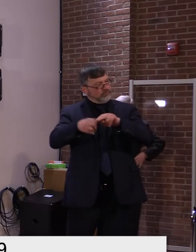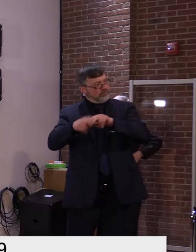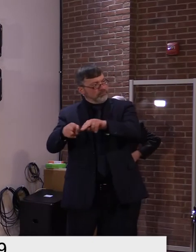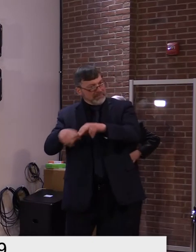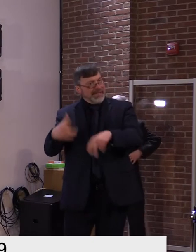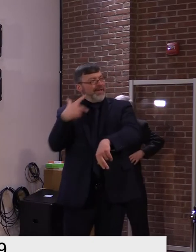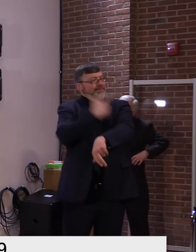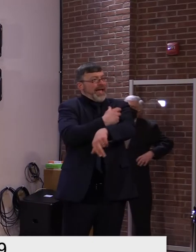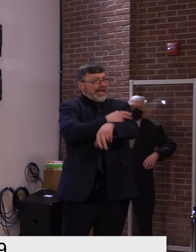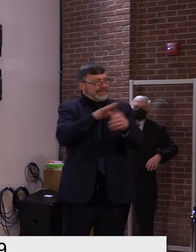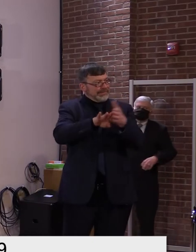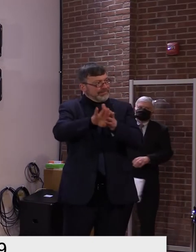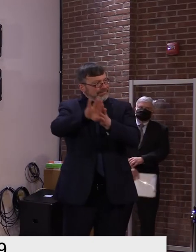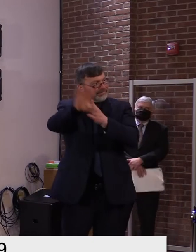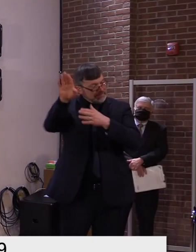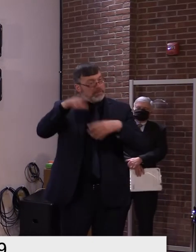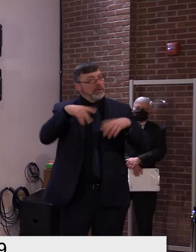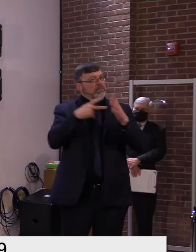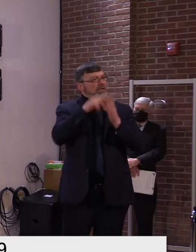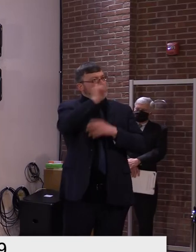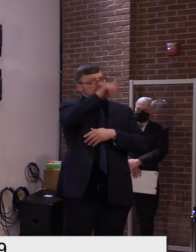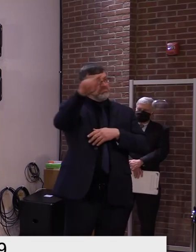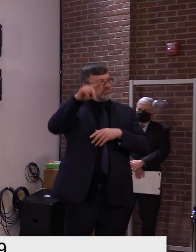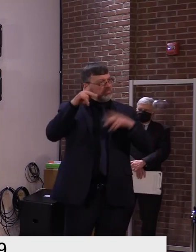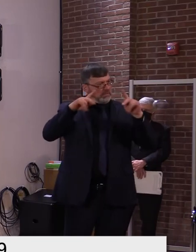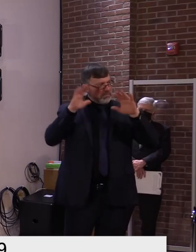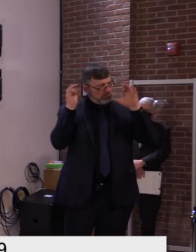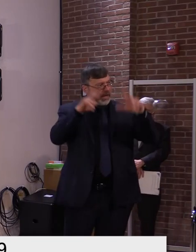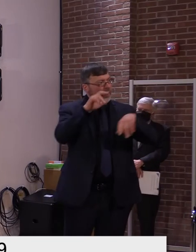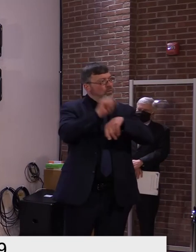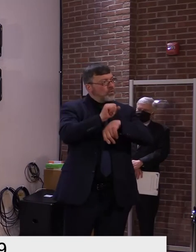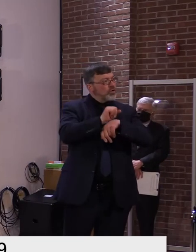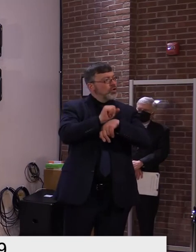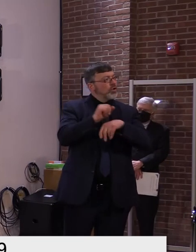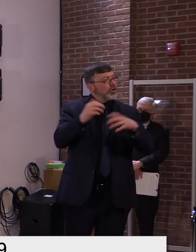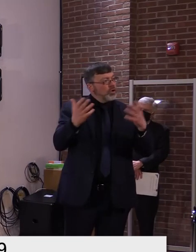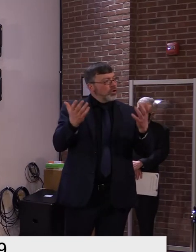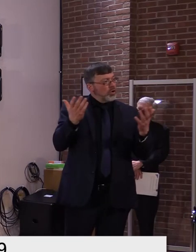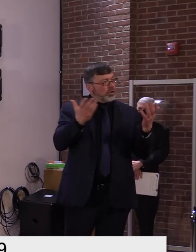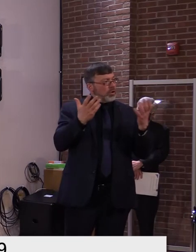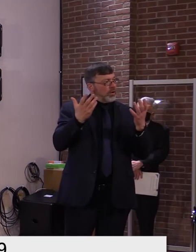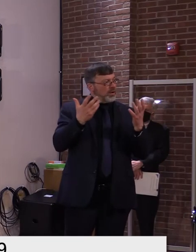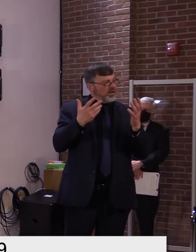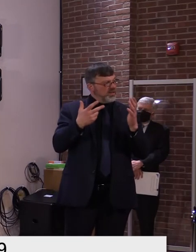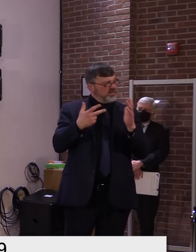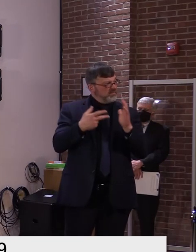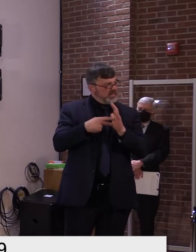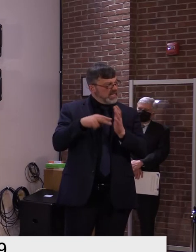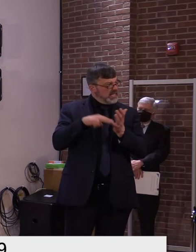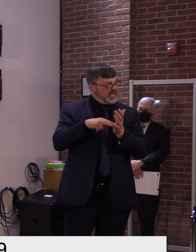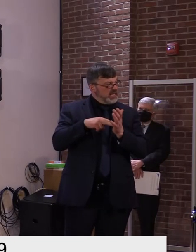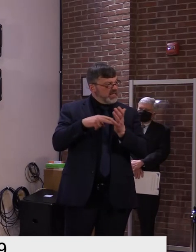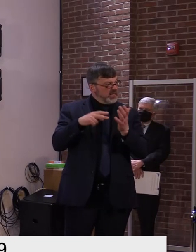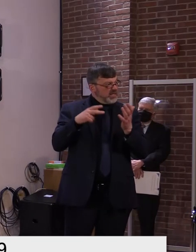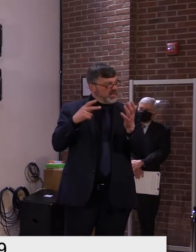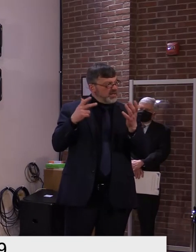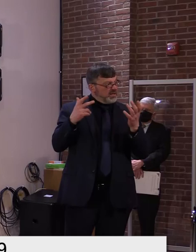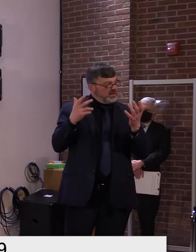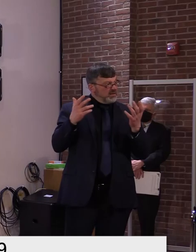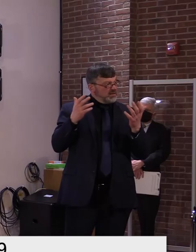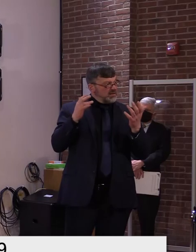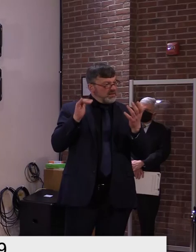few months, and if potentially, you know, we'll ever return to pre-pandemic unemployment. Well, you know, just